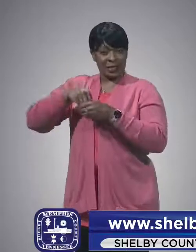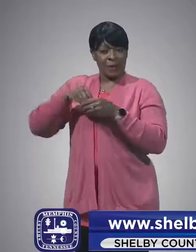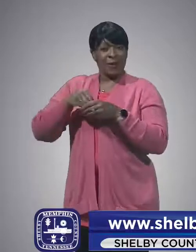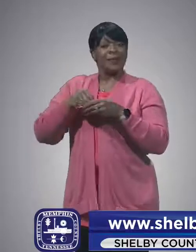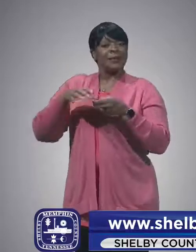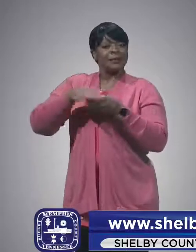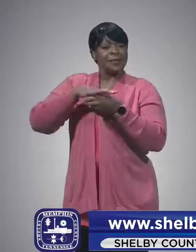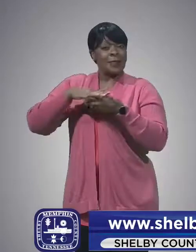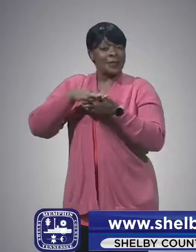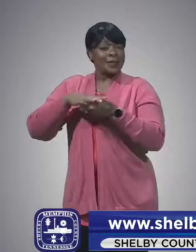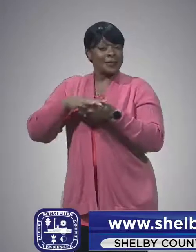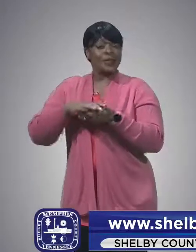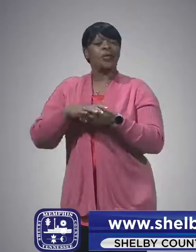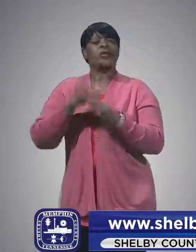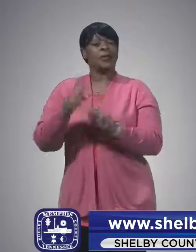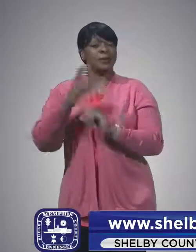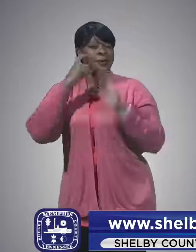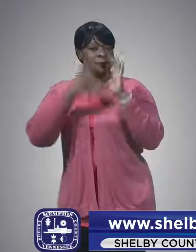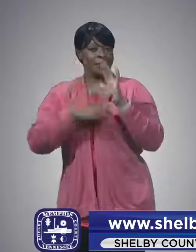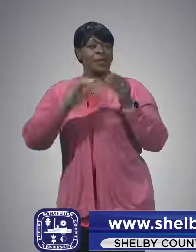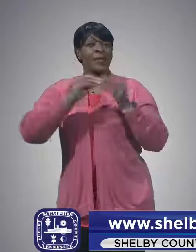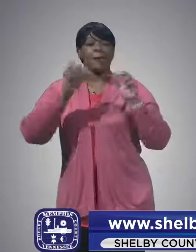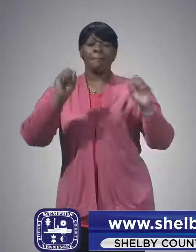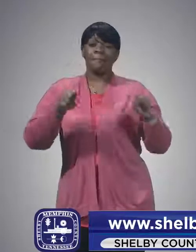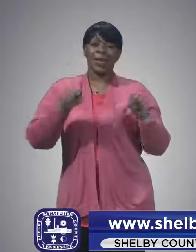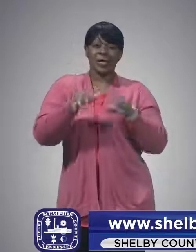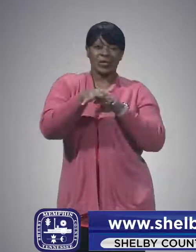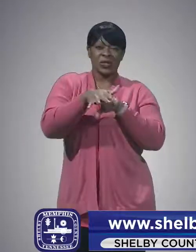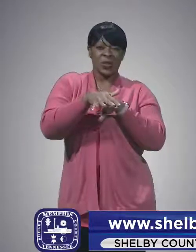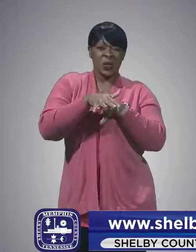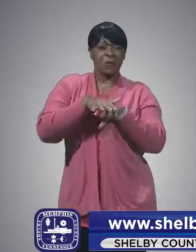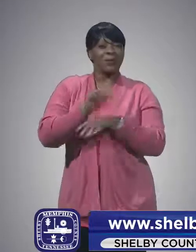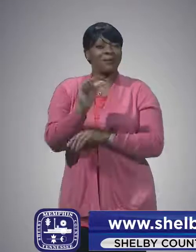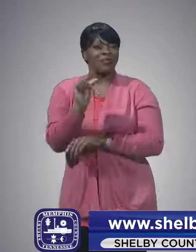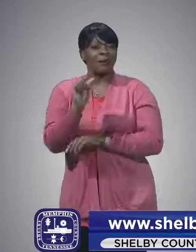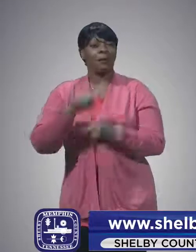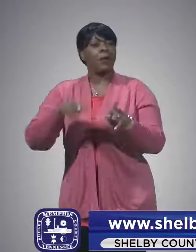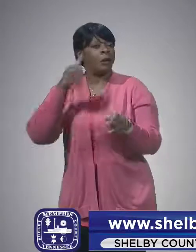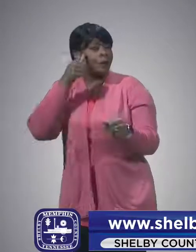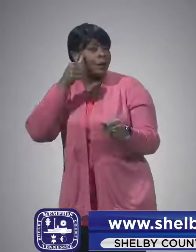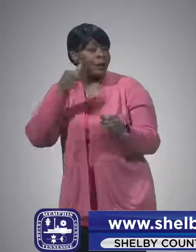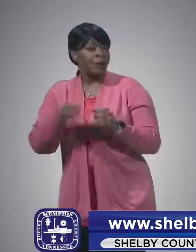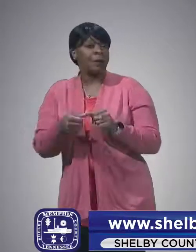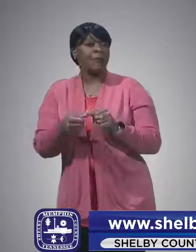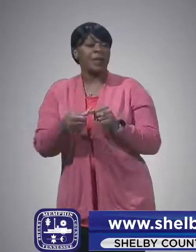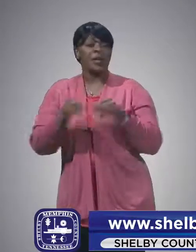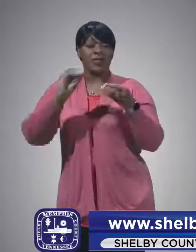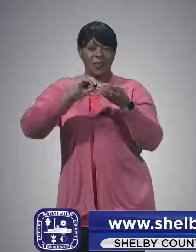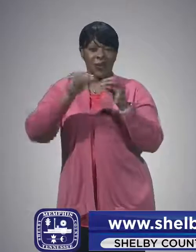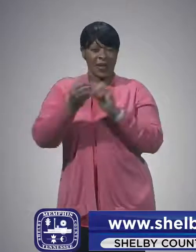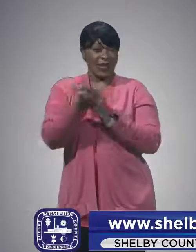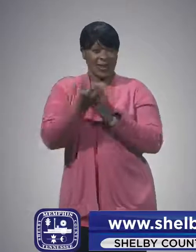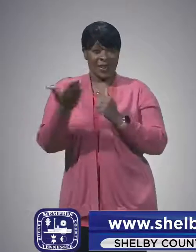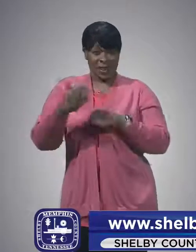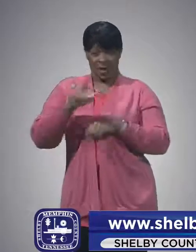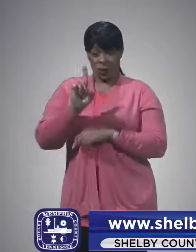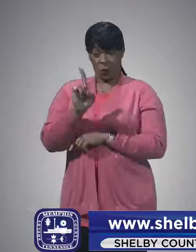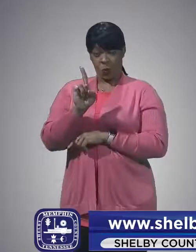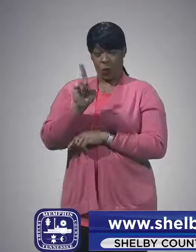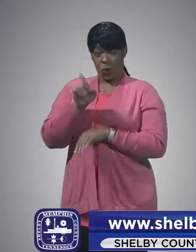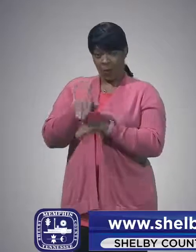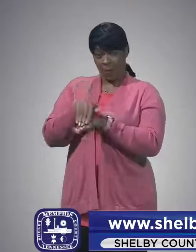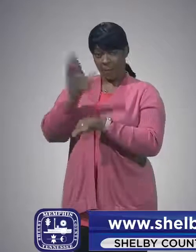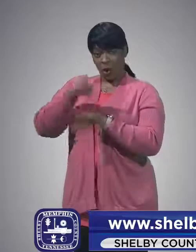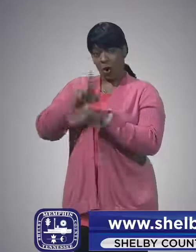public spaces, we can see that that rate may be slowing down a little bit. But remember, the rate, anything above 1 on